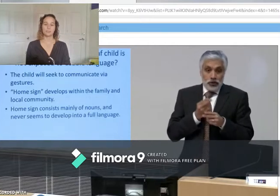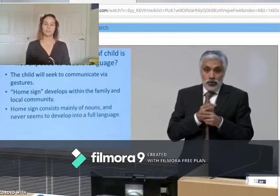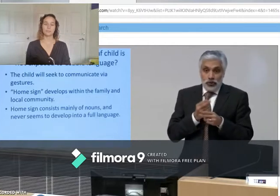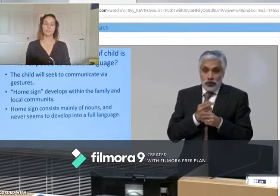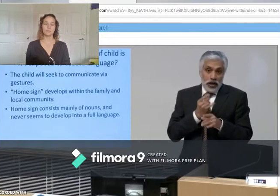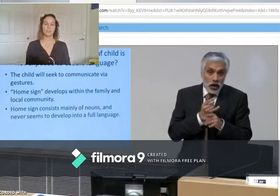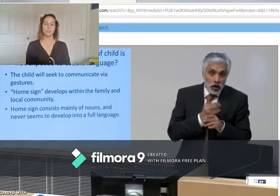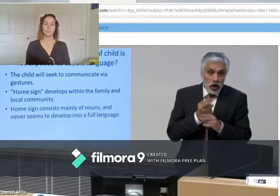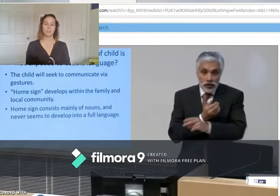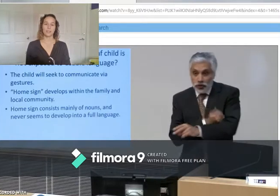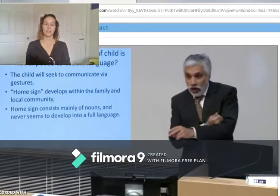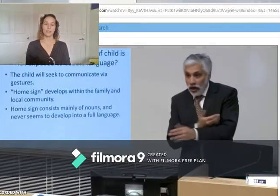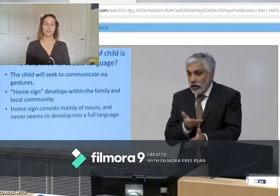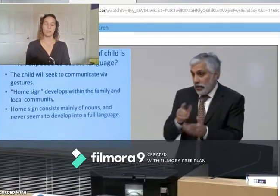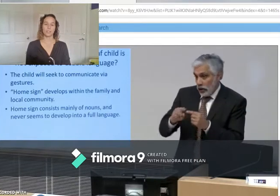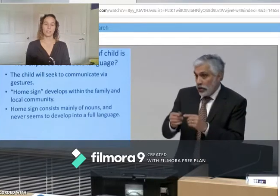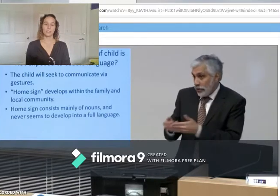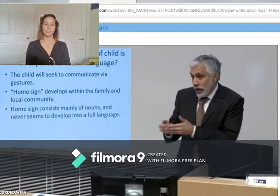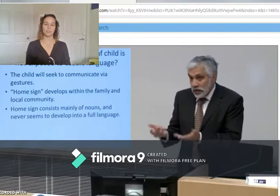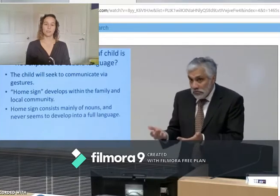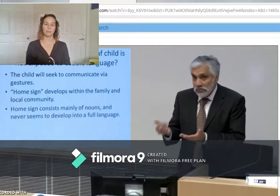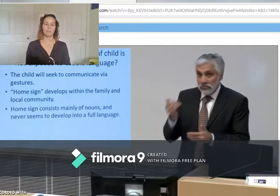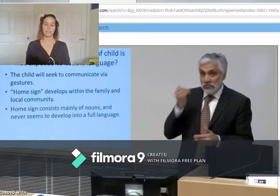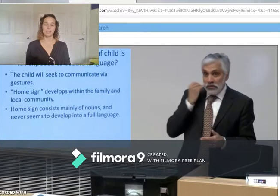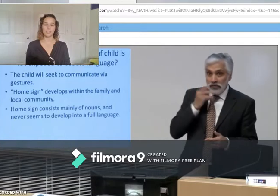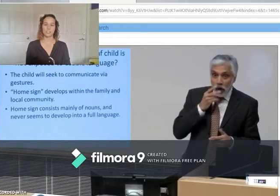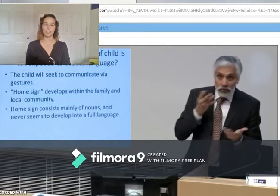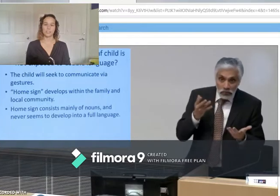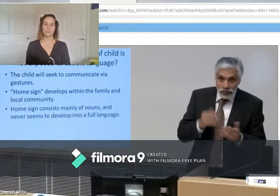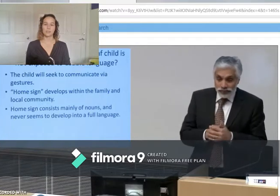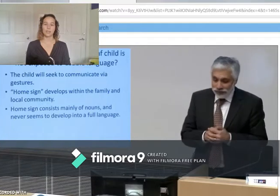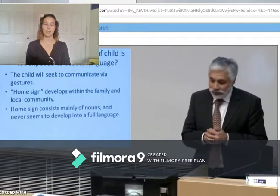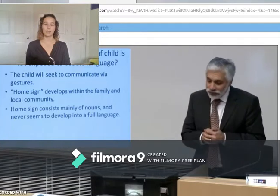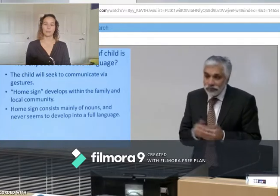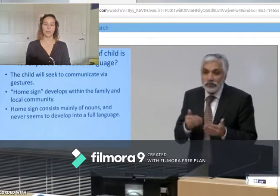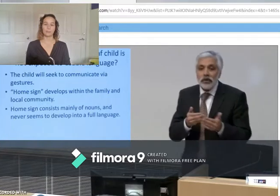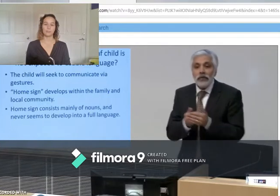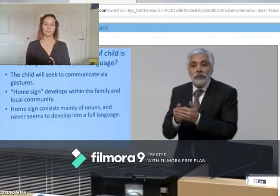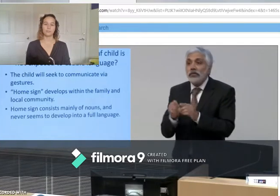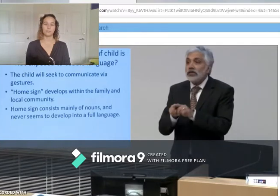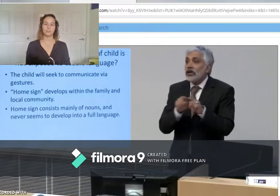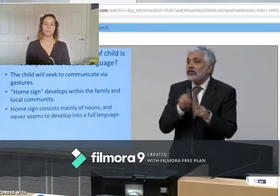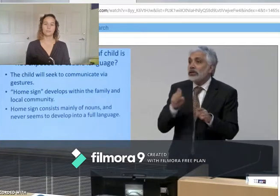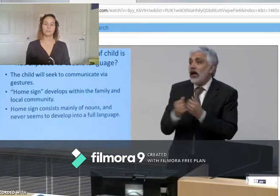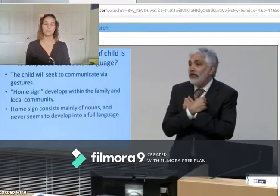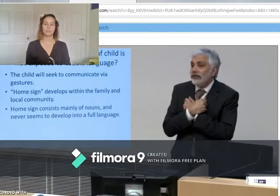things. They need shelter, maybe vaccinations, a caring mom.